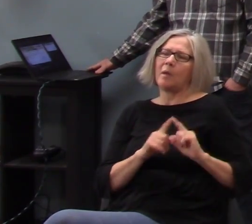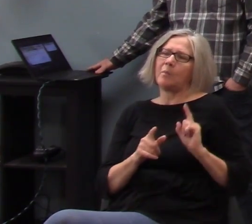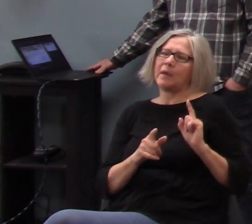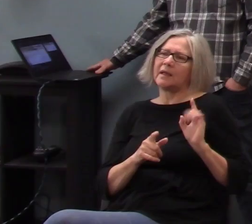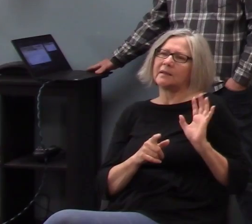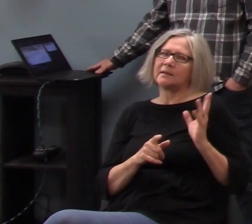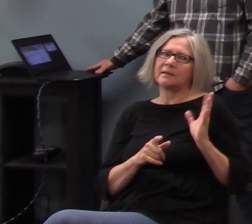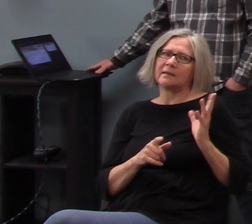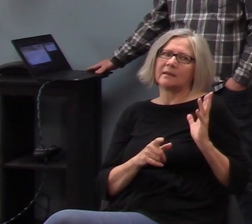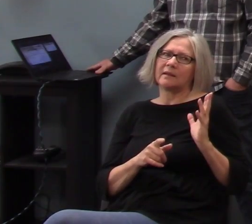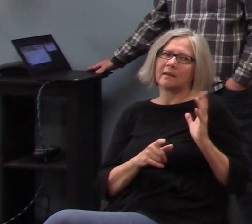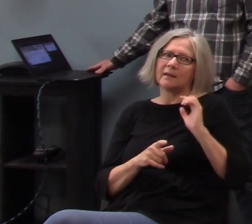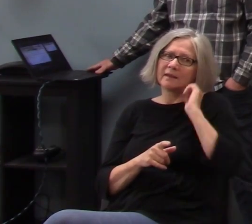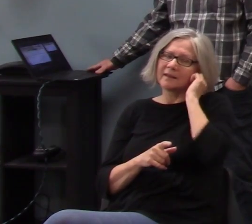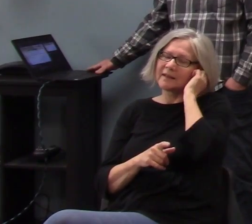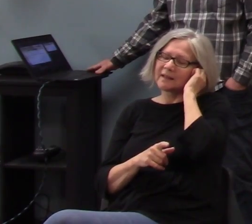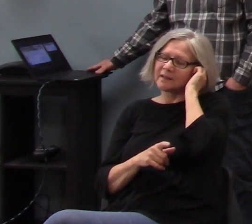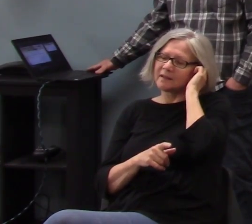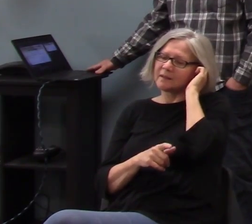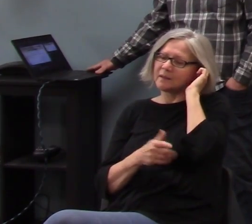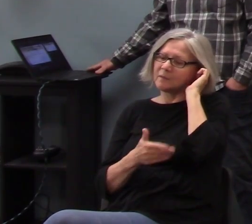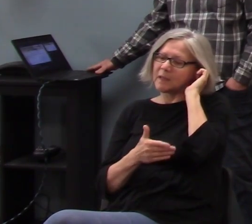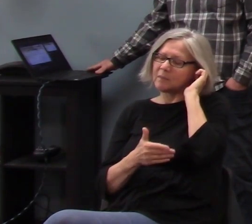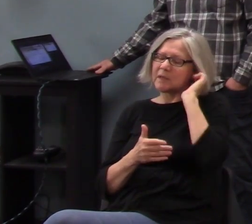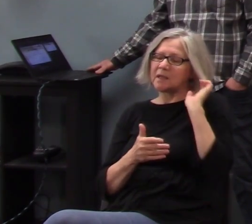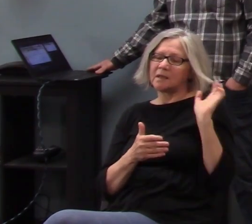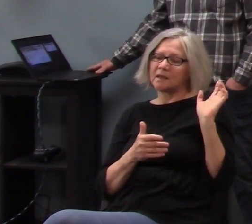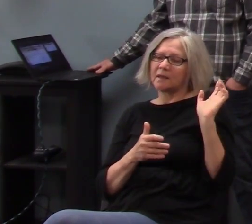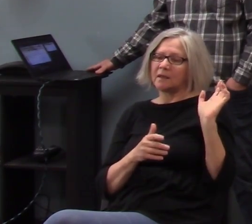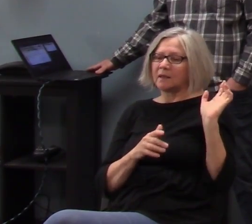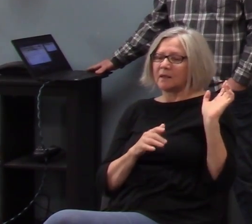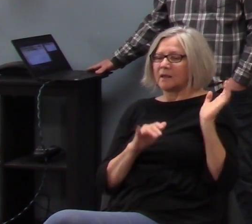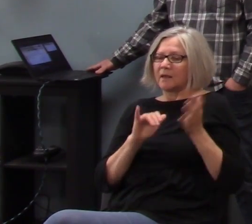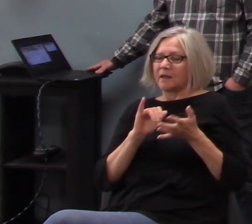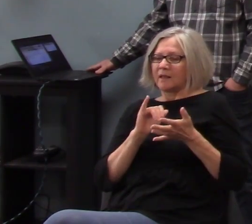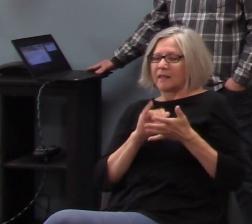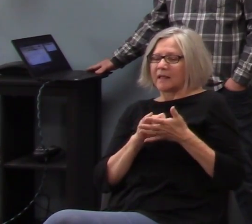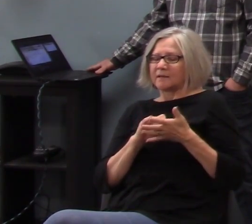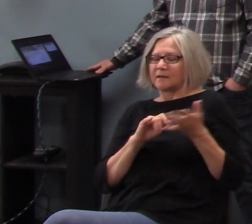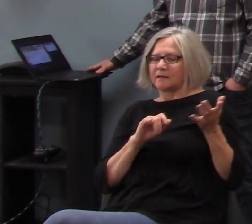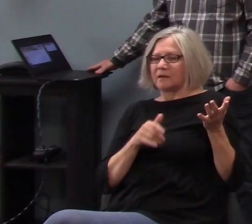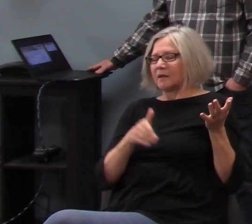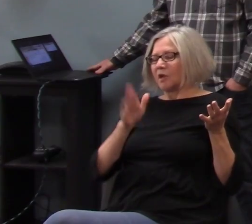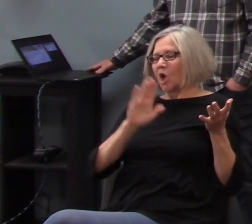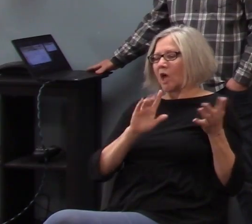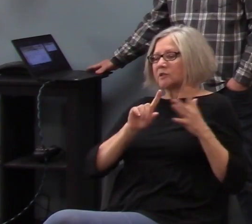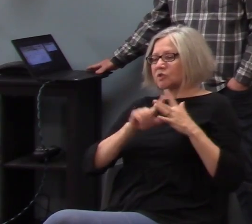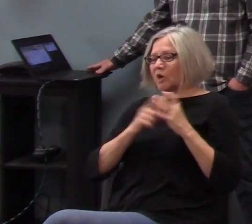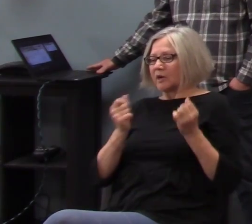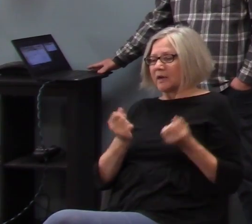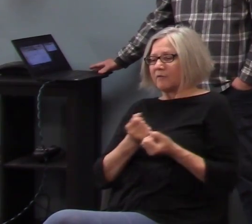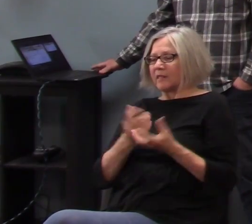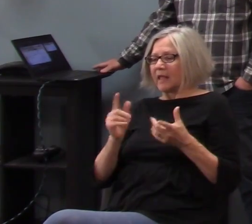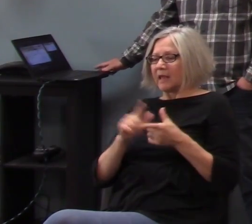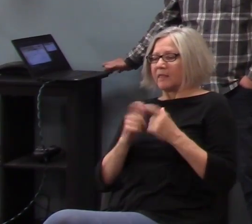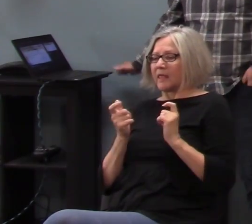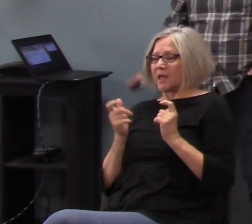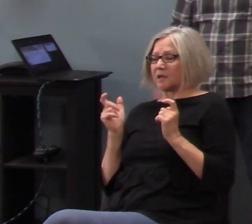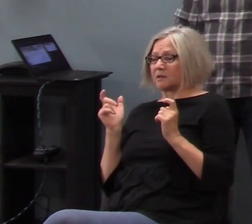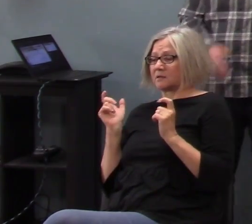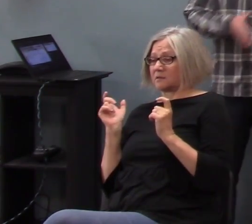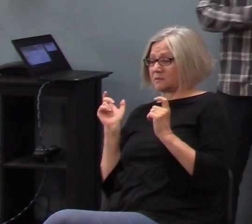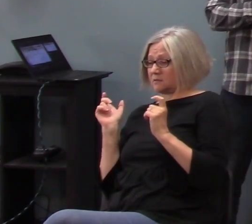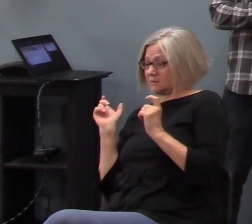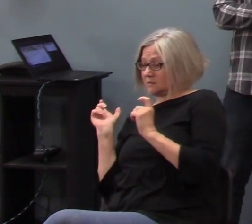at pool? Okay, well then he designed it from the He beginning. just like set it in motion and then. Sure. Ta-da. Well,